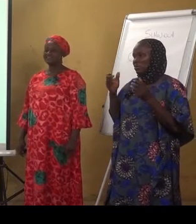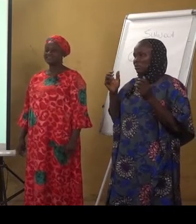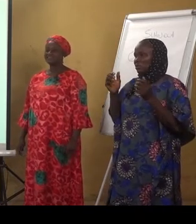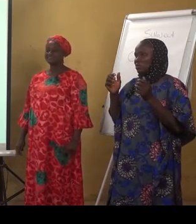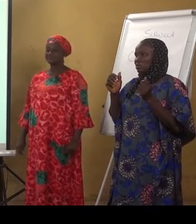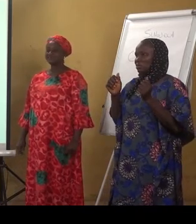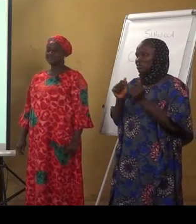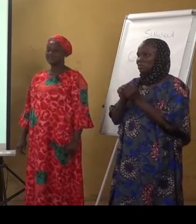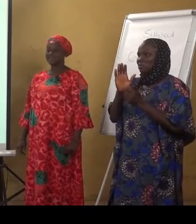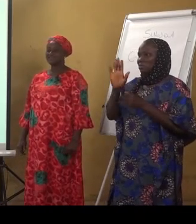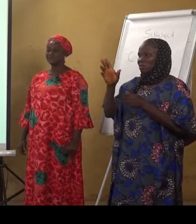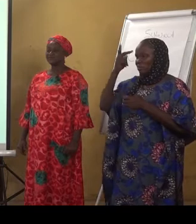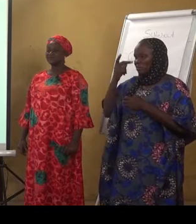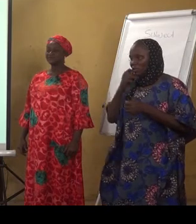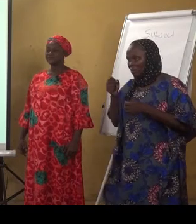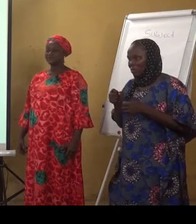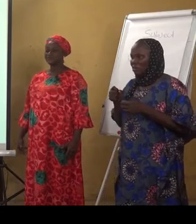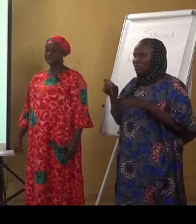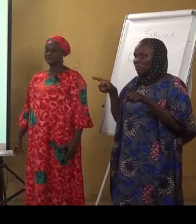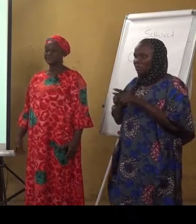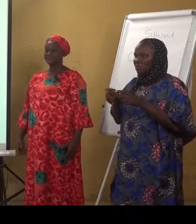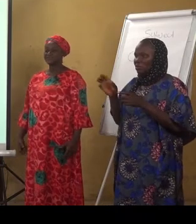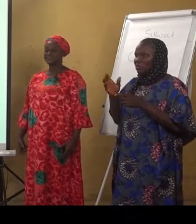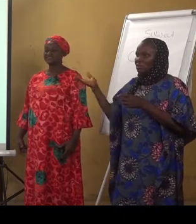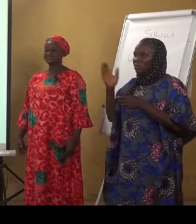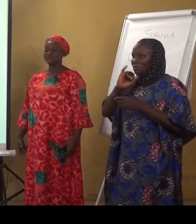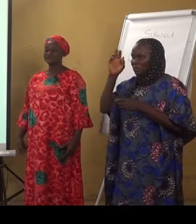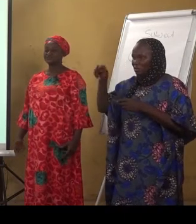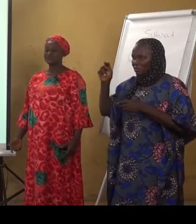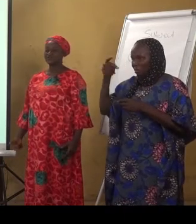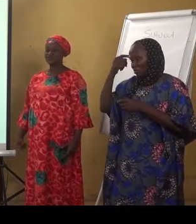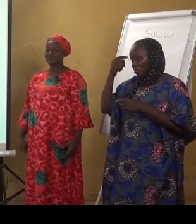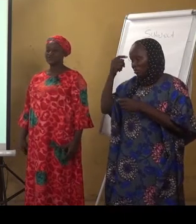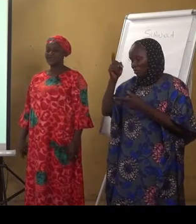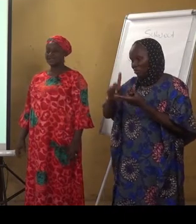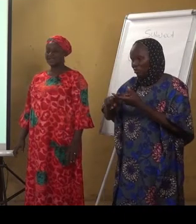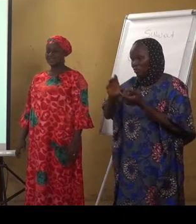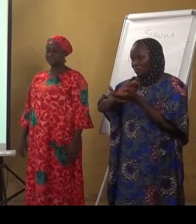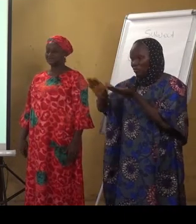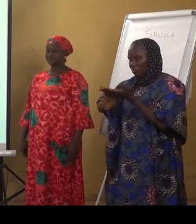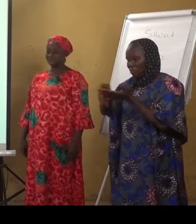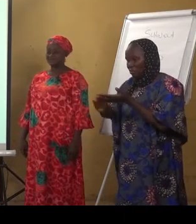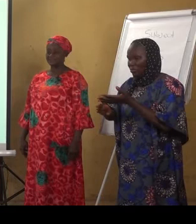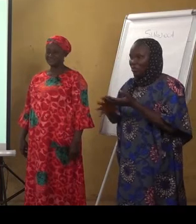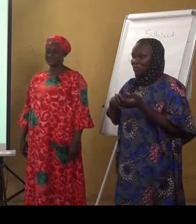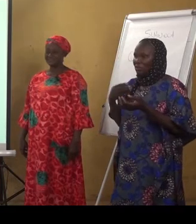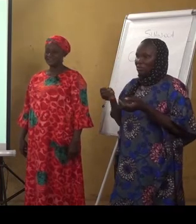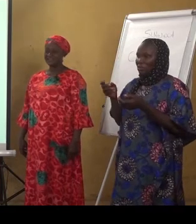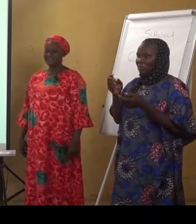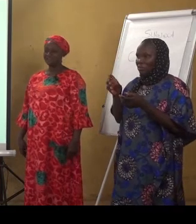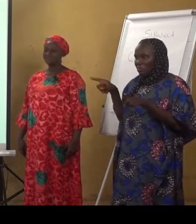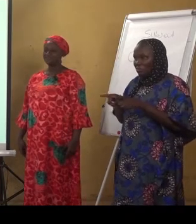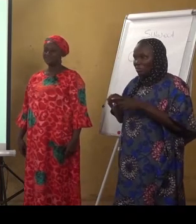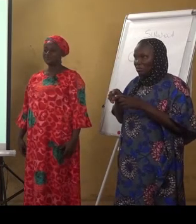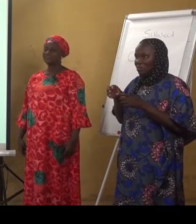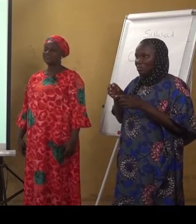there is need for them to forgive you, and there is need for you to equally go and ask for forgiveness.